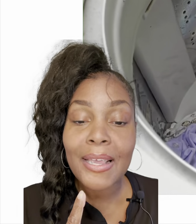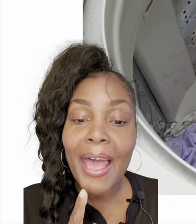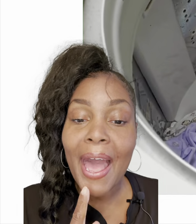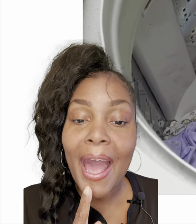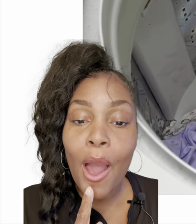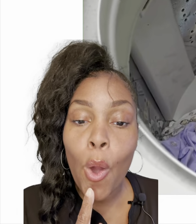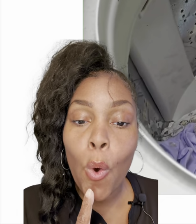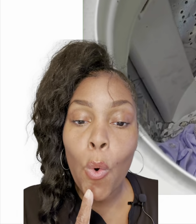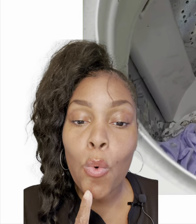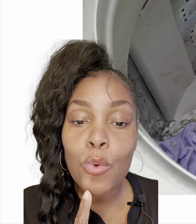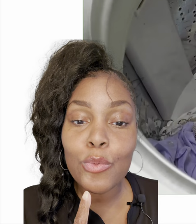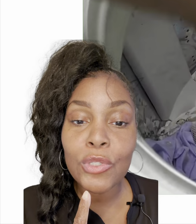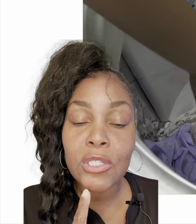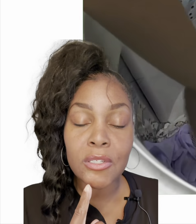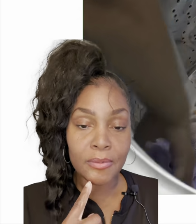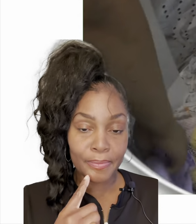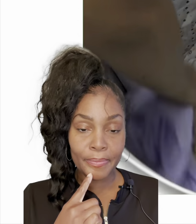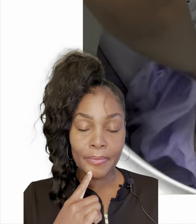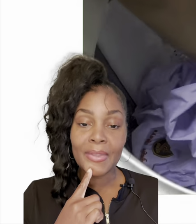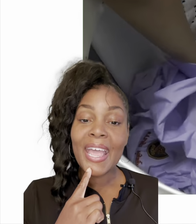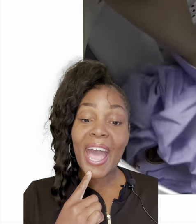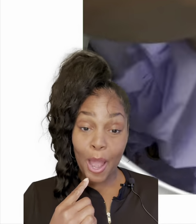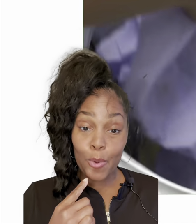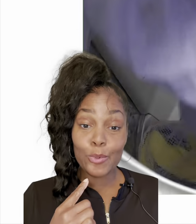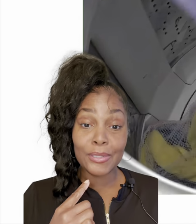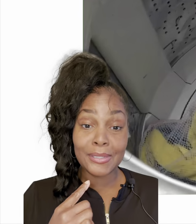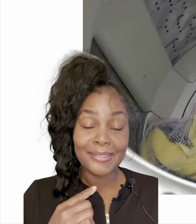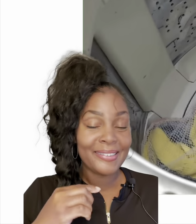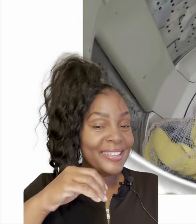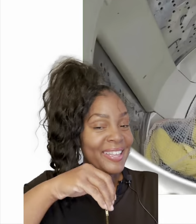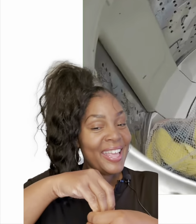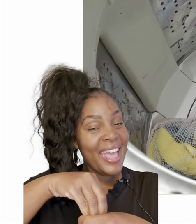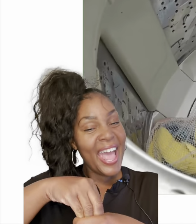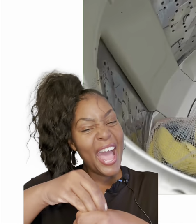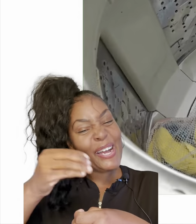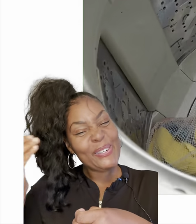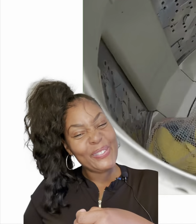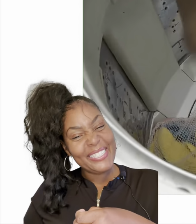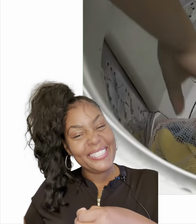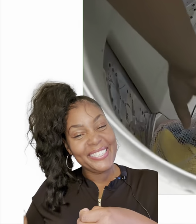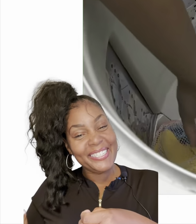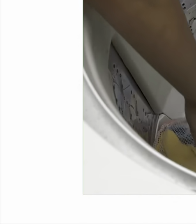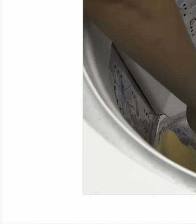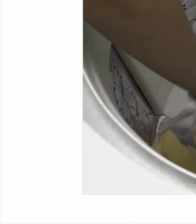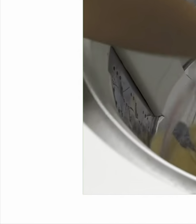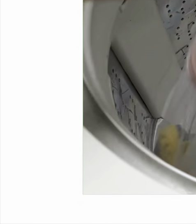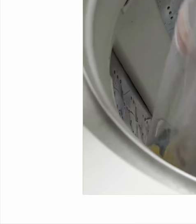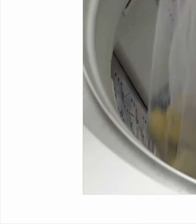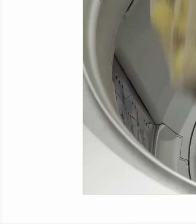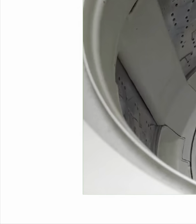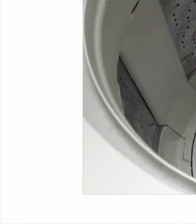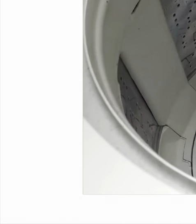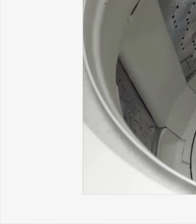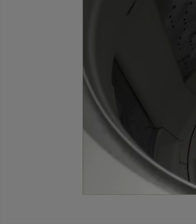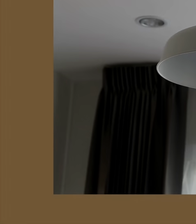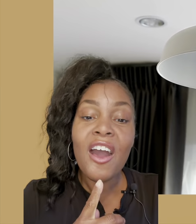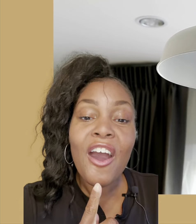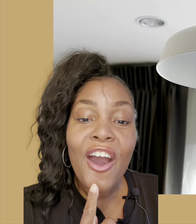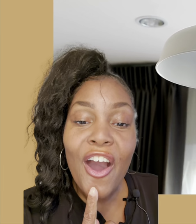Out. Out. Out. Out.